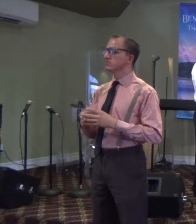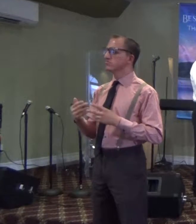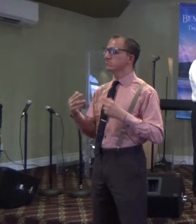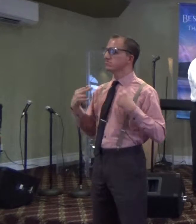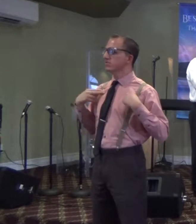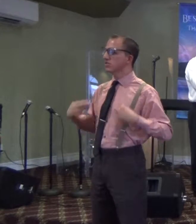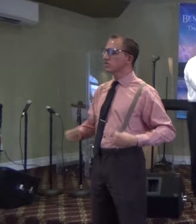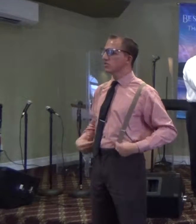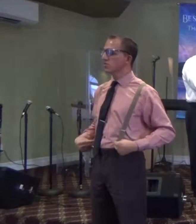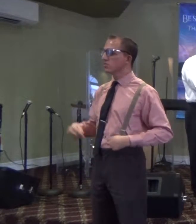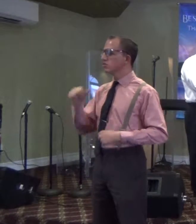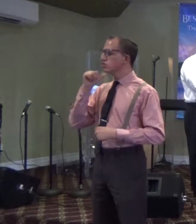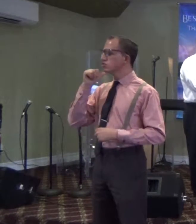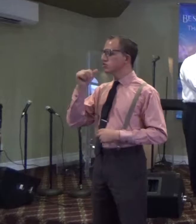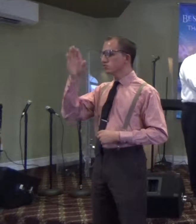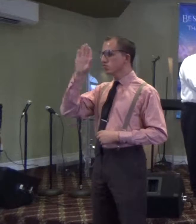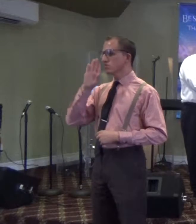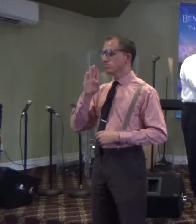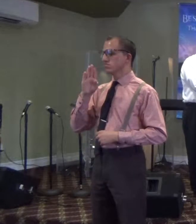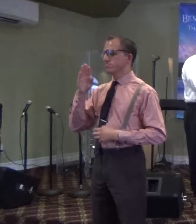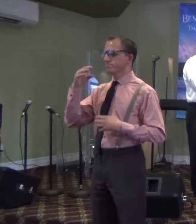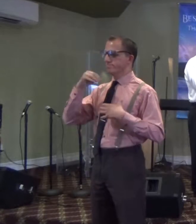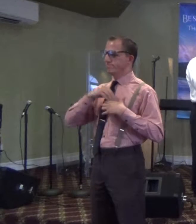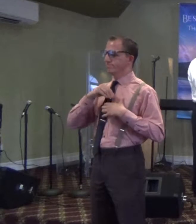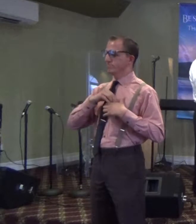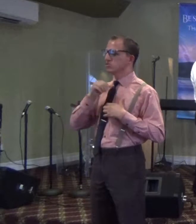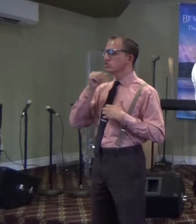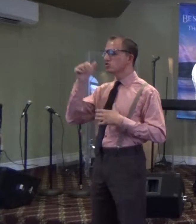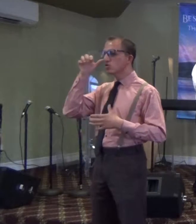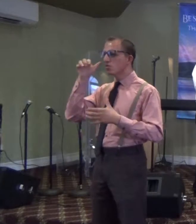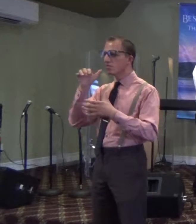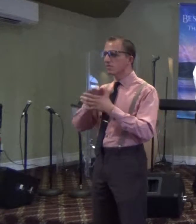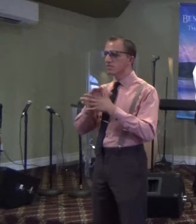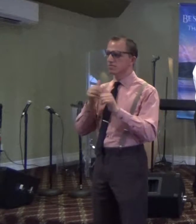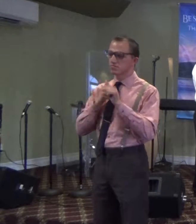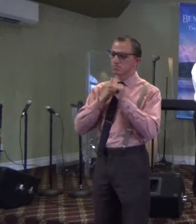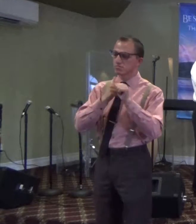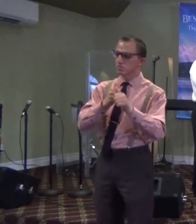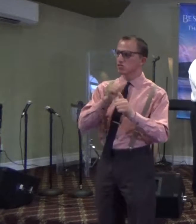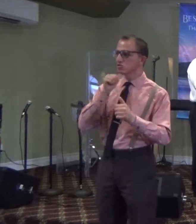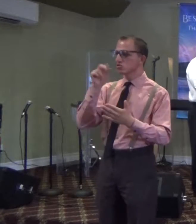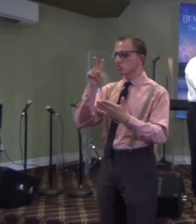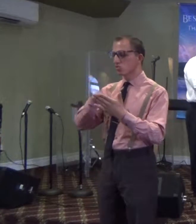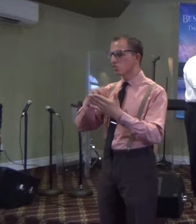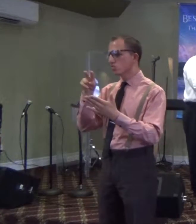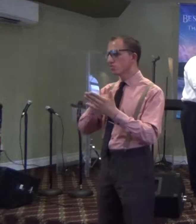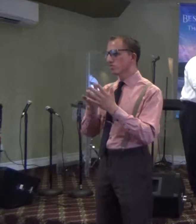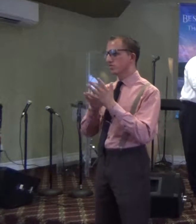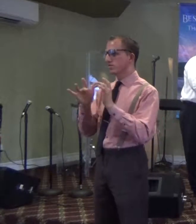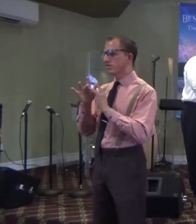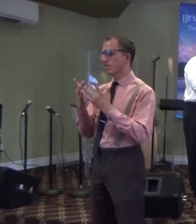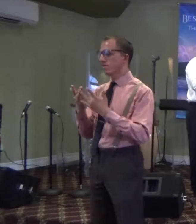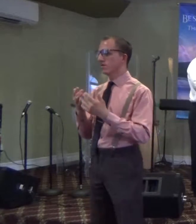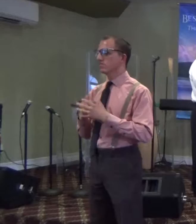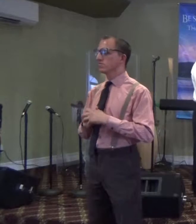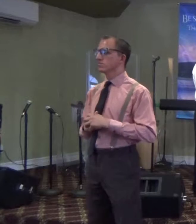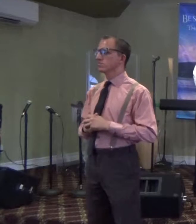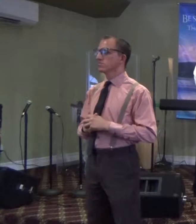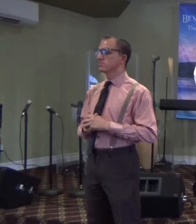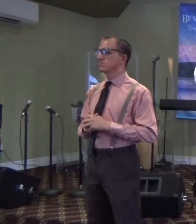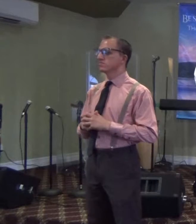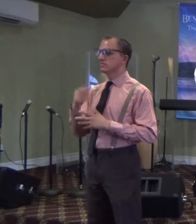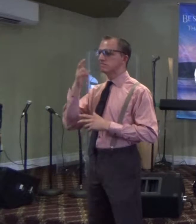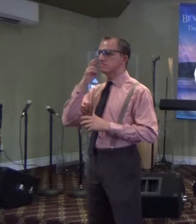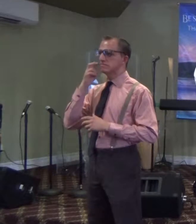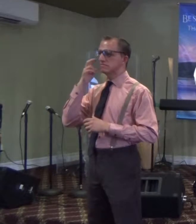a Dios, The man that does not have God, el hombre que no se guía por la palabra de Dios, la the Biblia, man that doesn't guide himself by the word of el